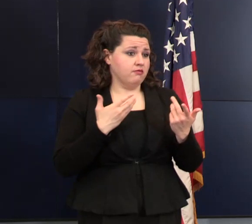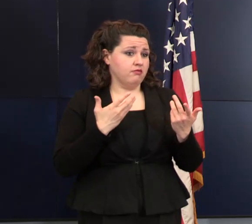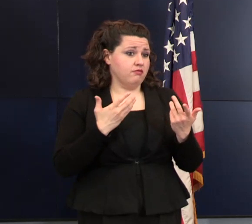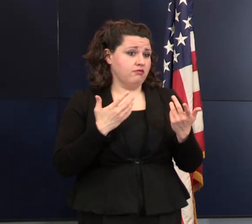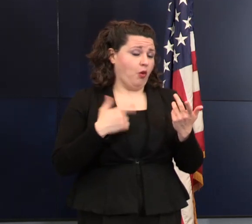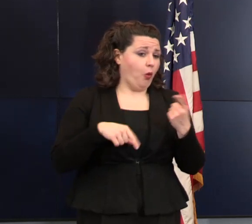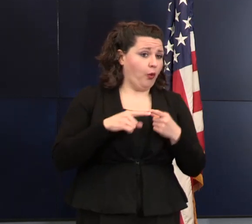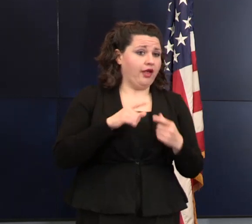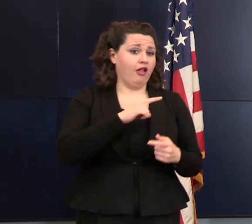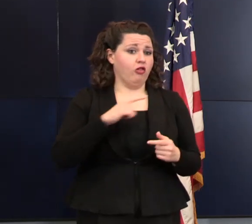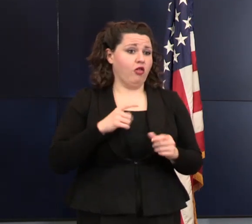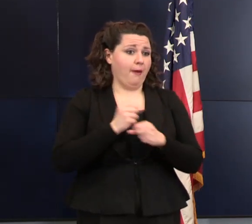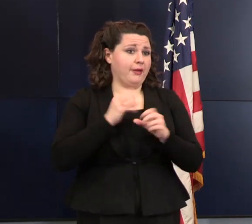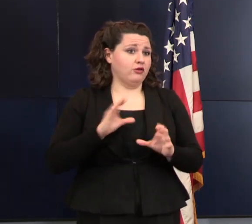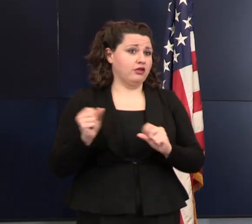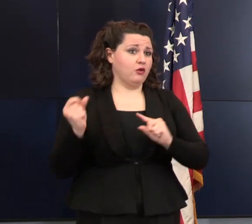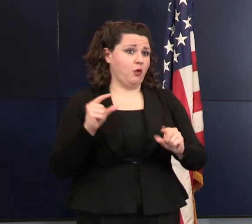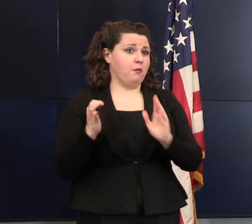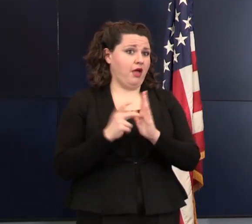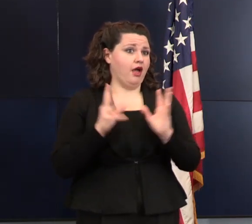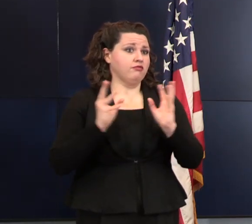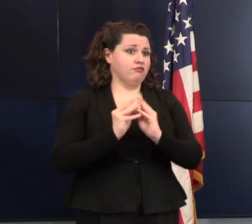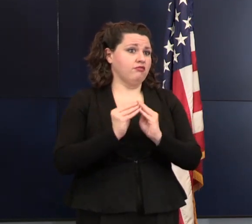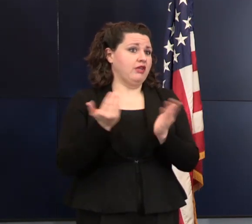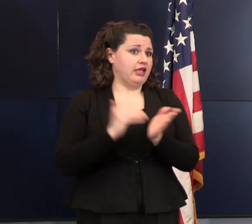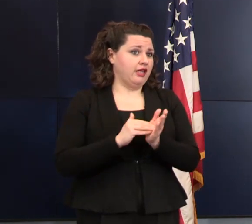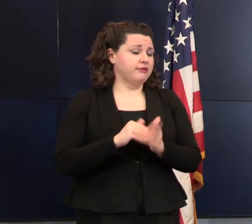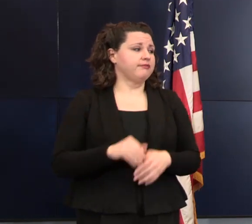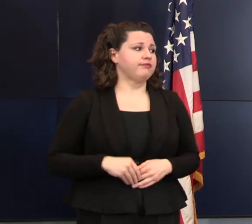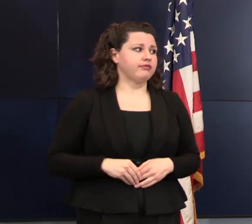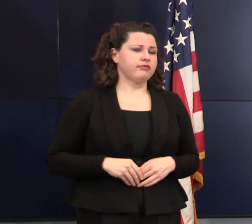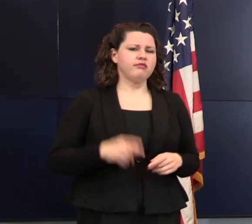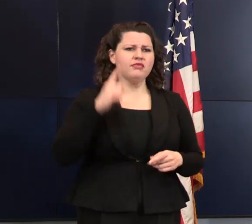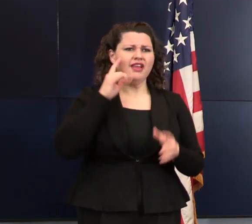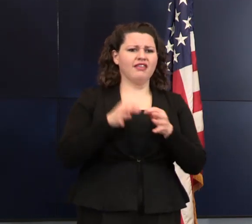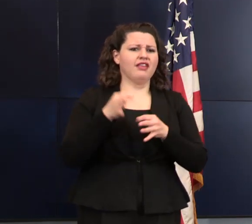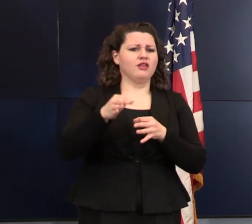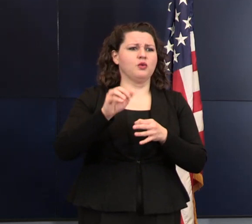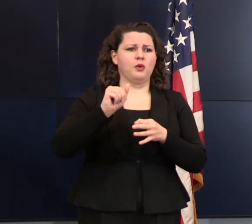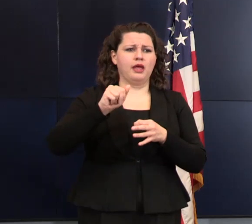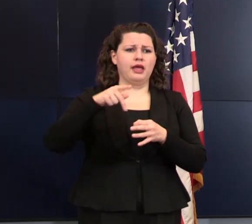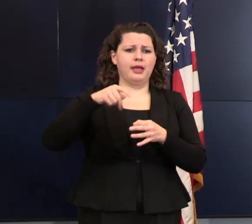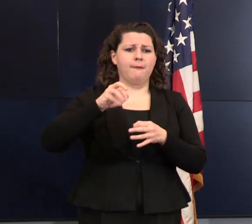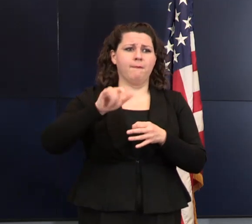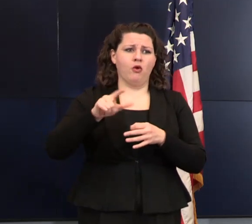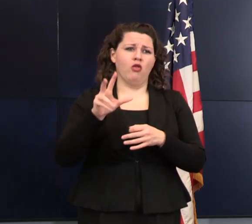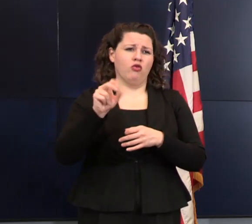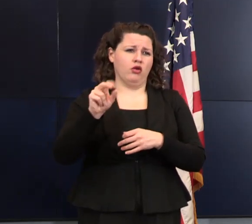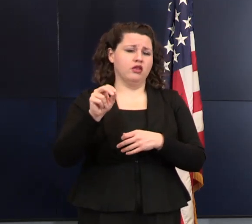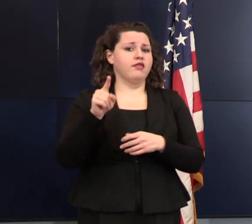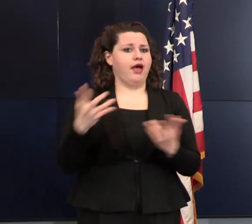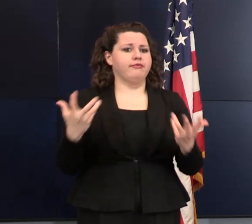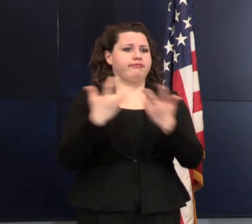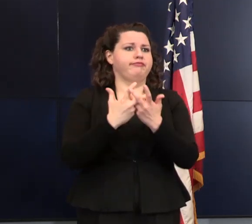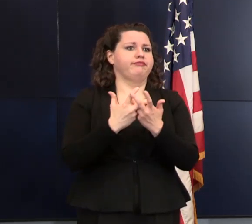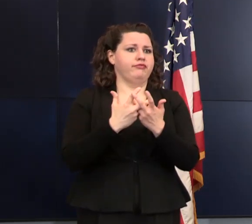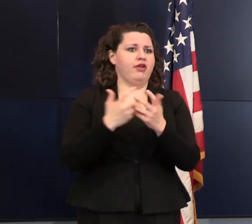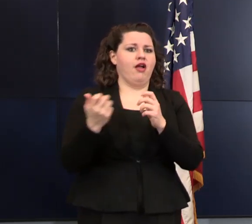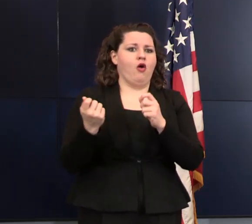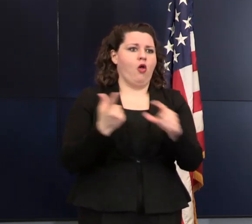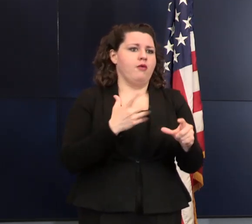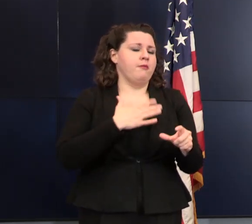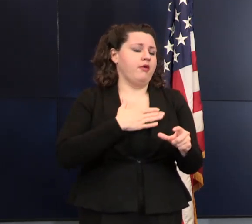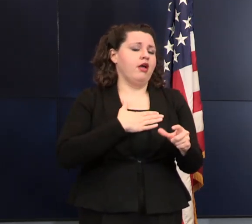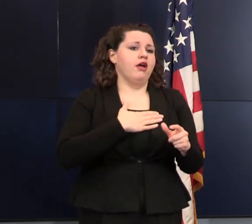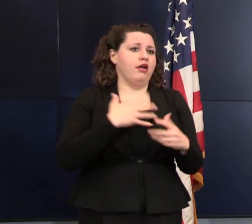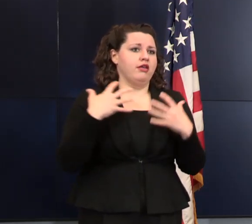to return and finish their session? I think that they have extended through April 30th, so it aligns with the extension of all of